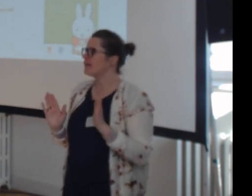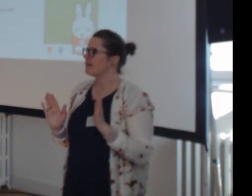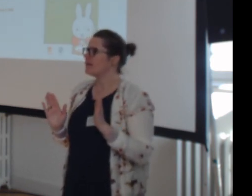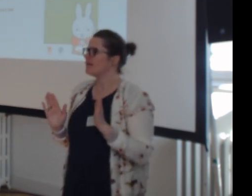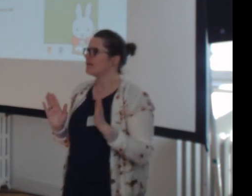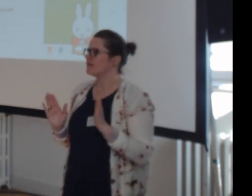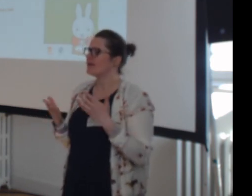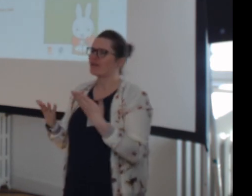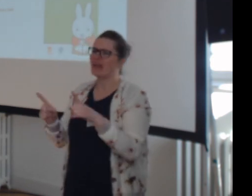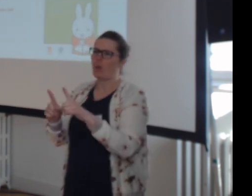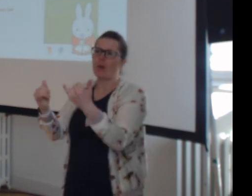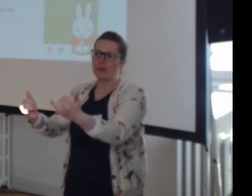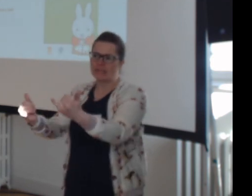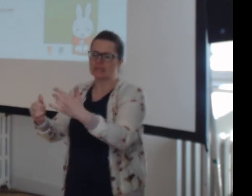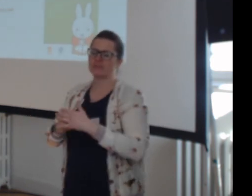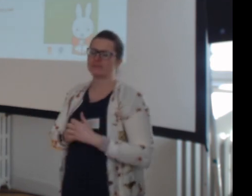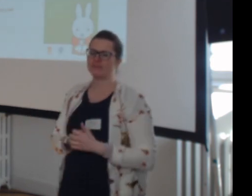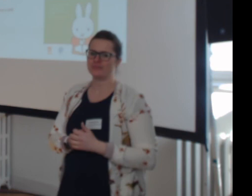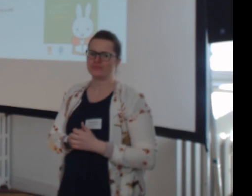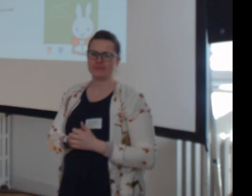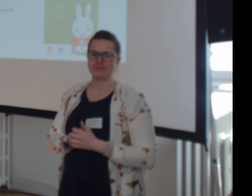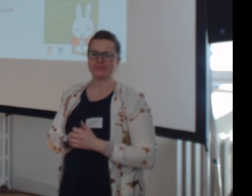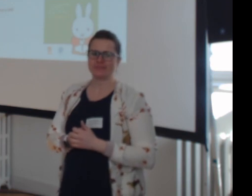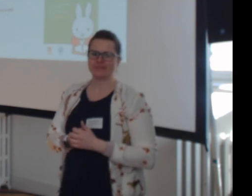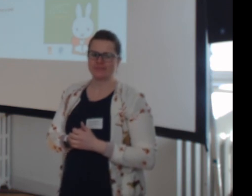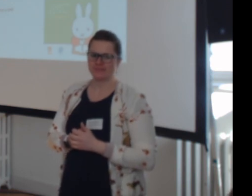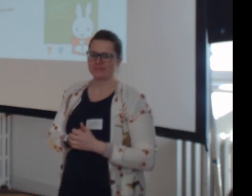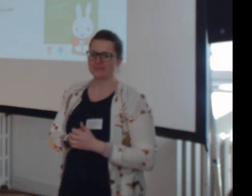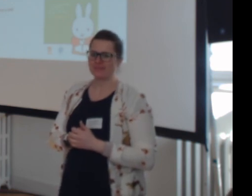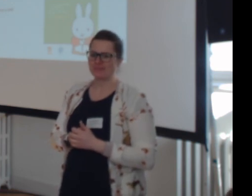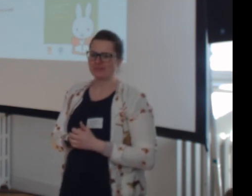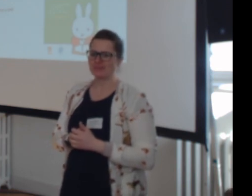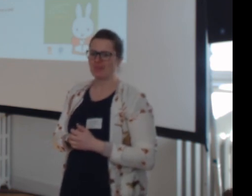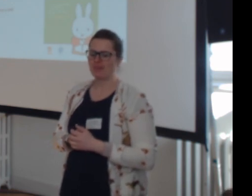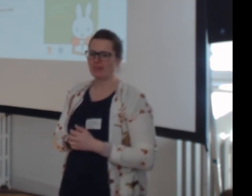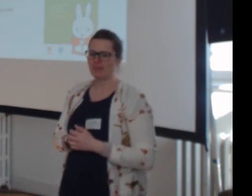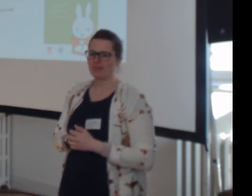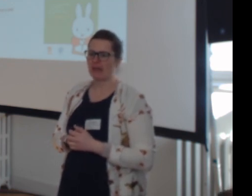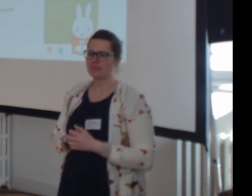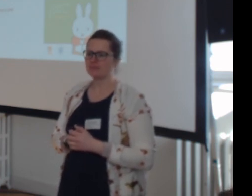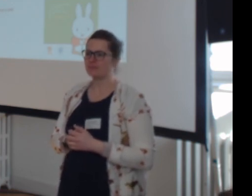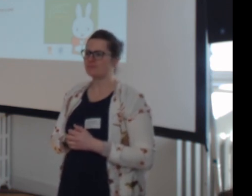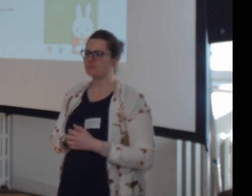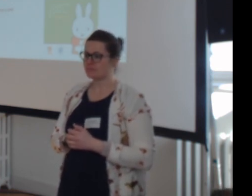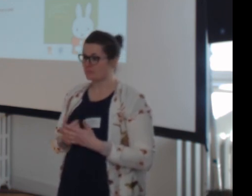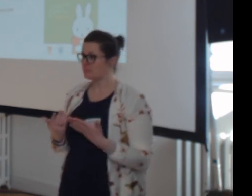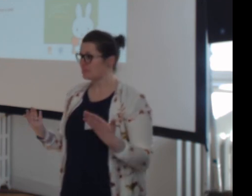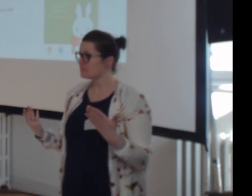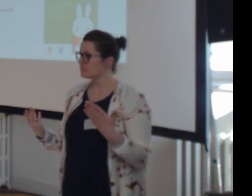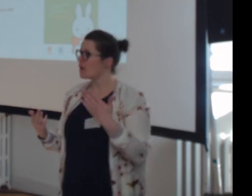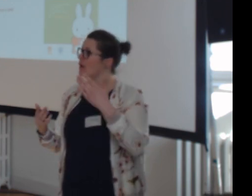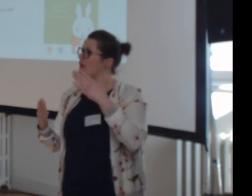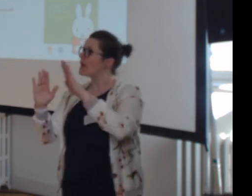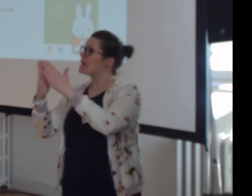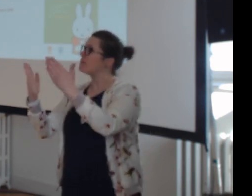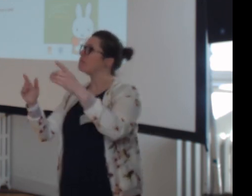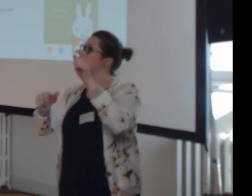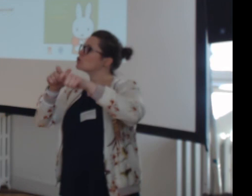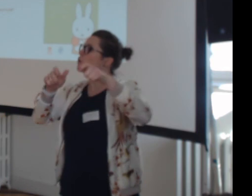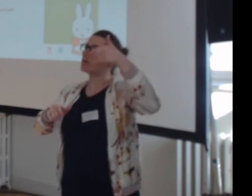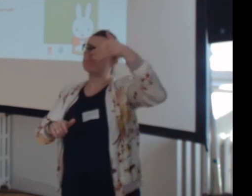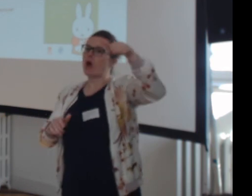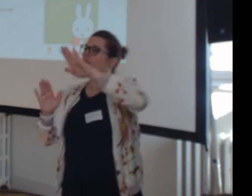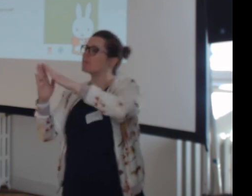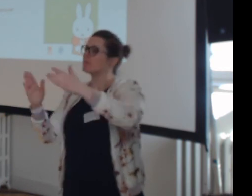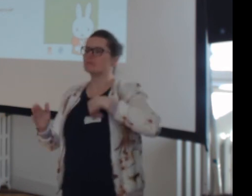present today in the audience went to people outside the library and asked, would you